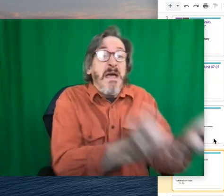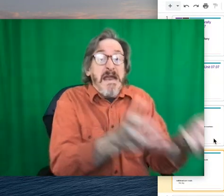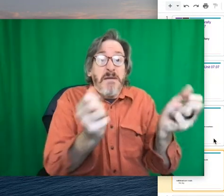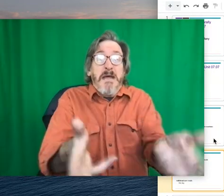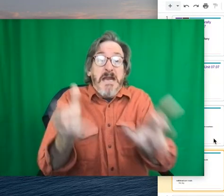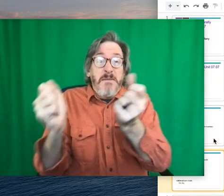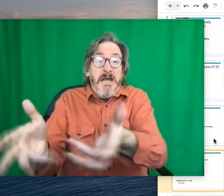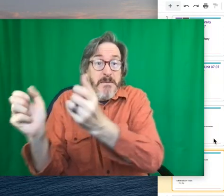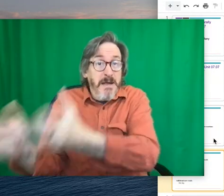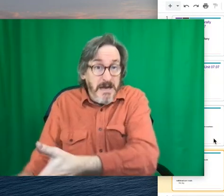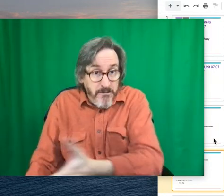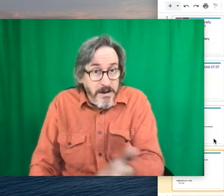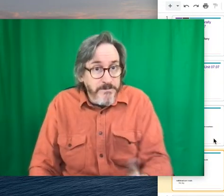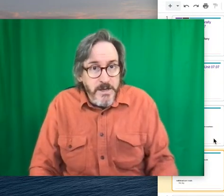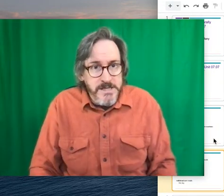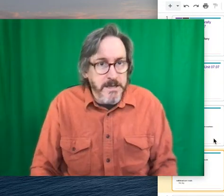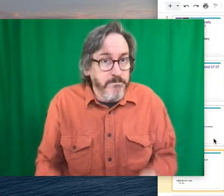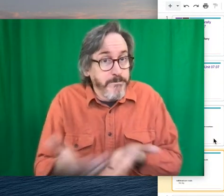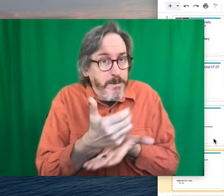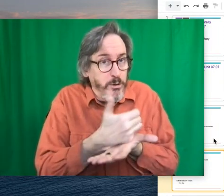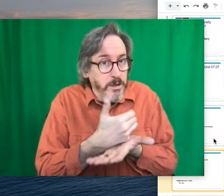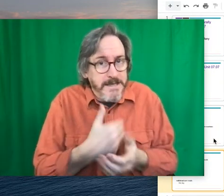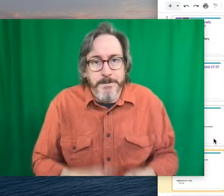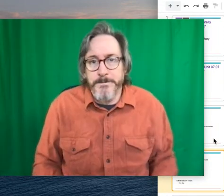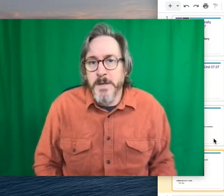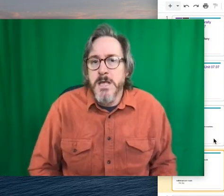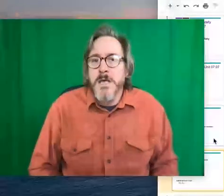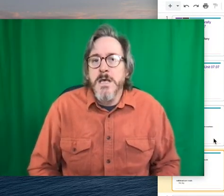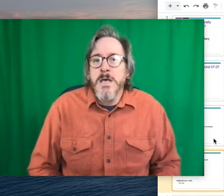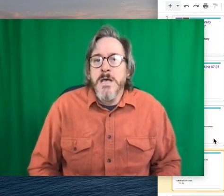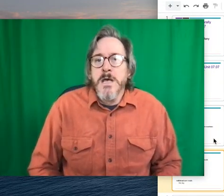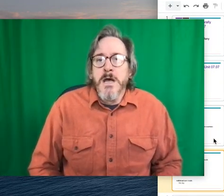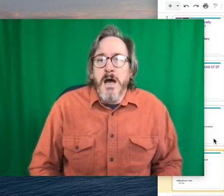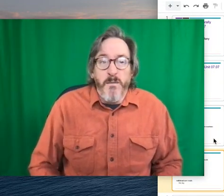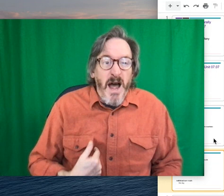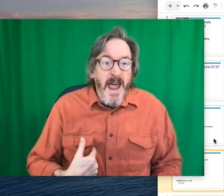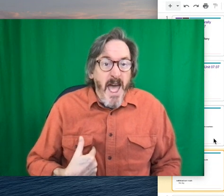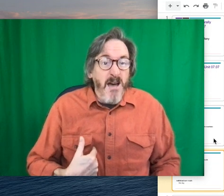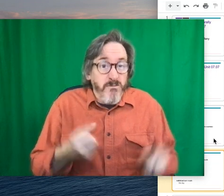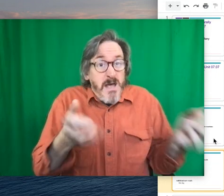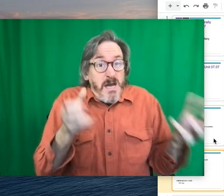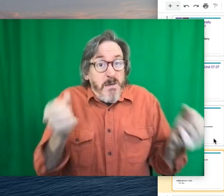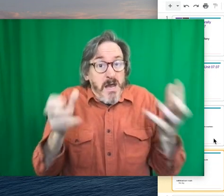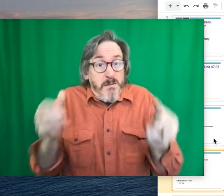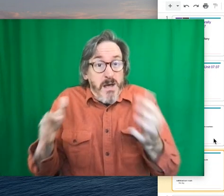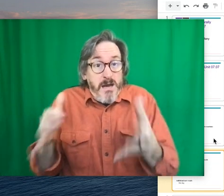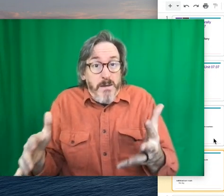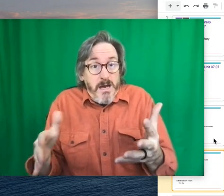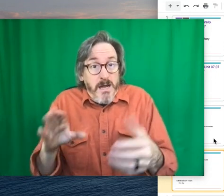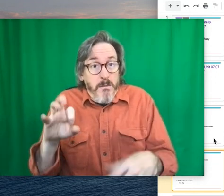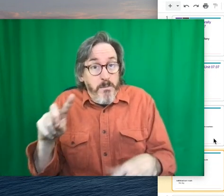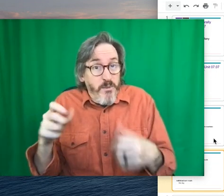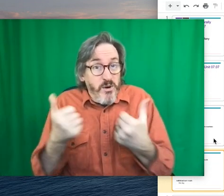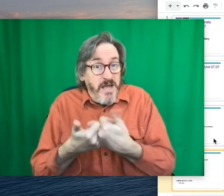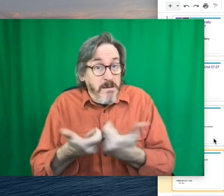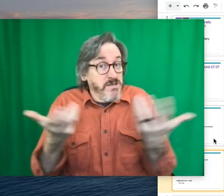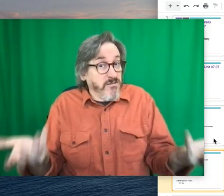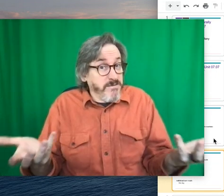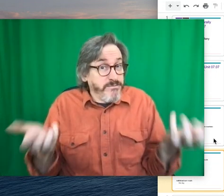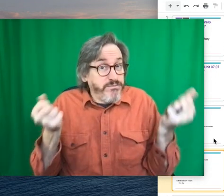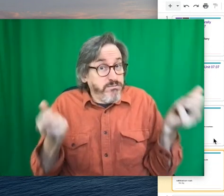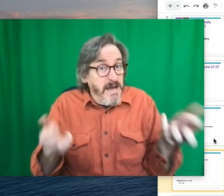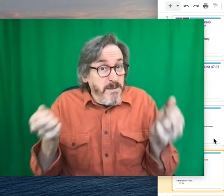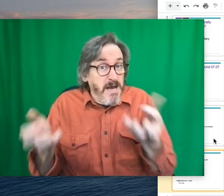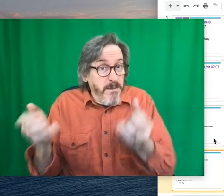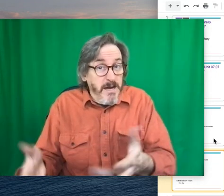have many, right? Because they people who collect them. I have many board games,